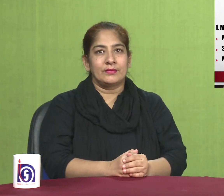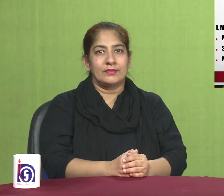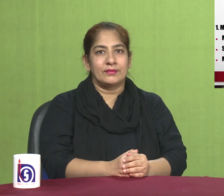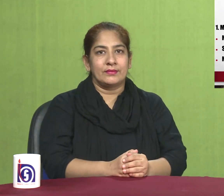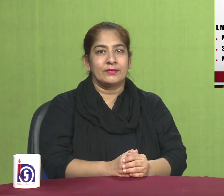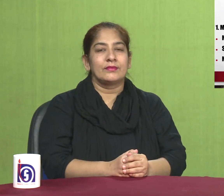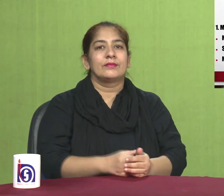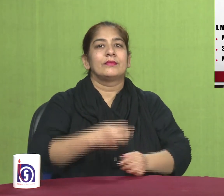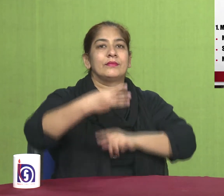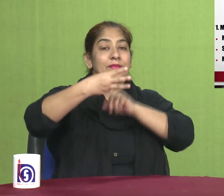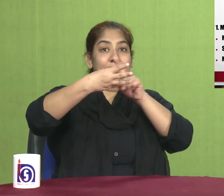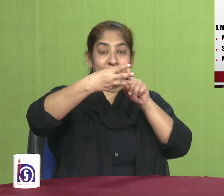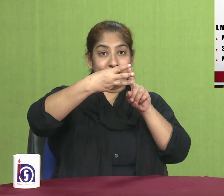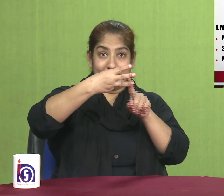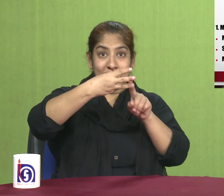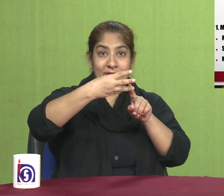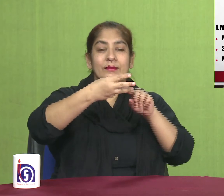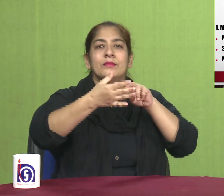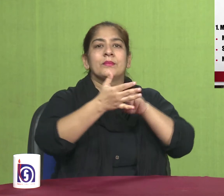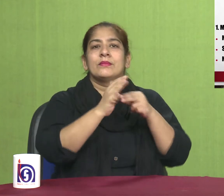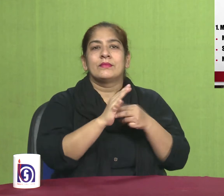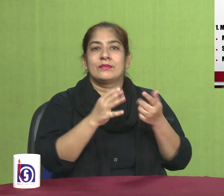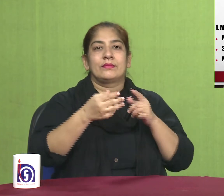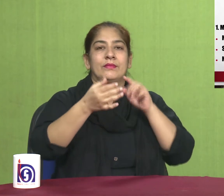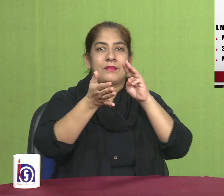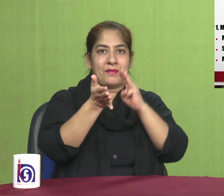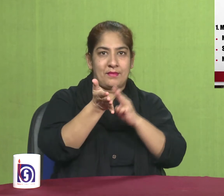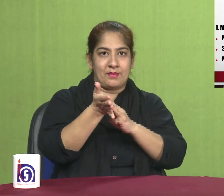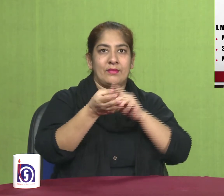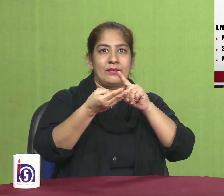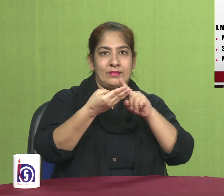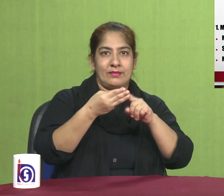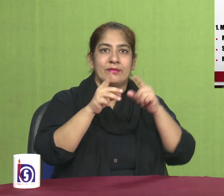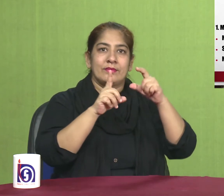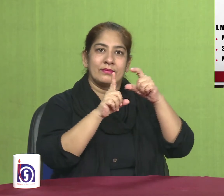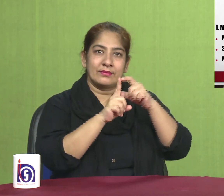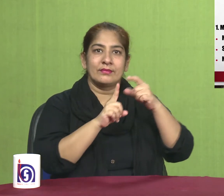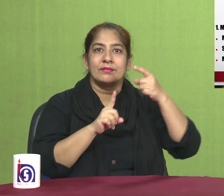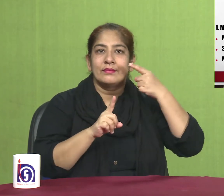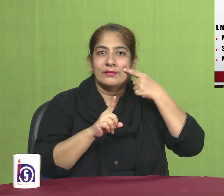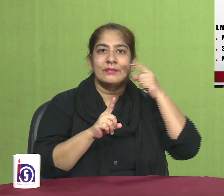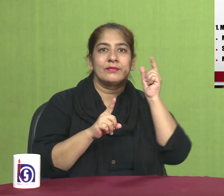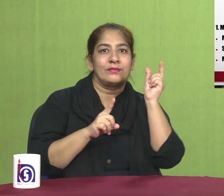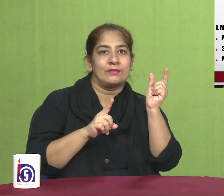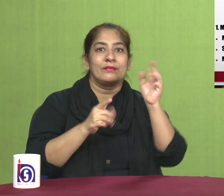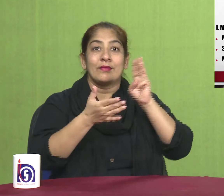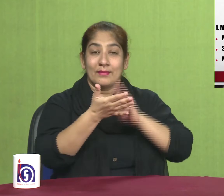crore. The third one is a medium manufacturing enterprise.